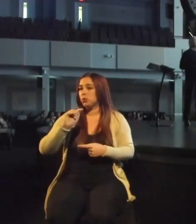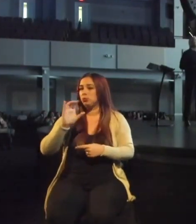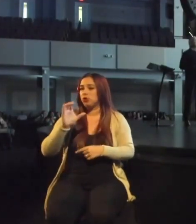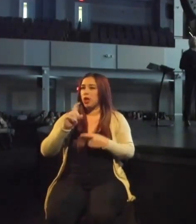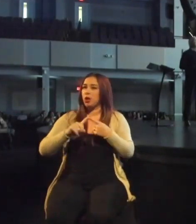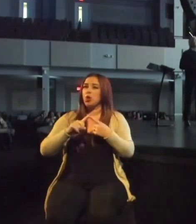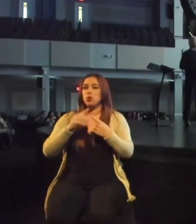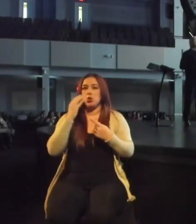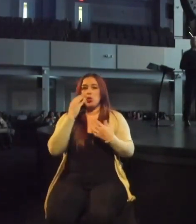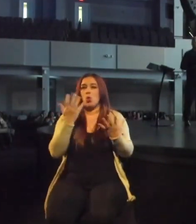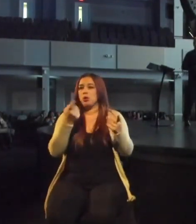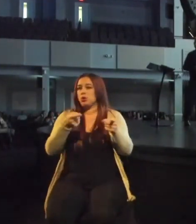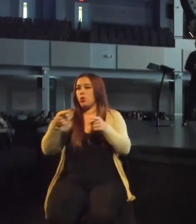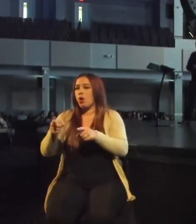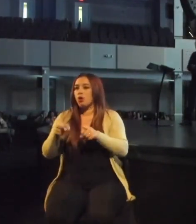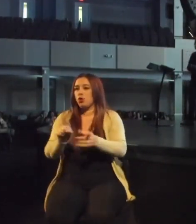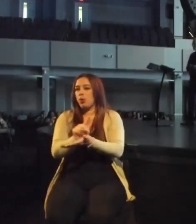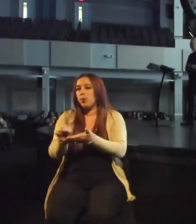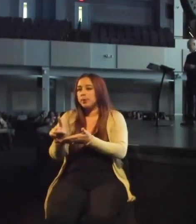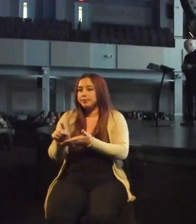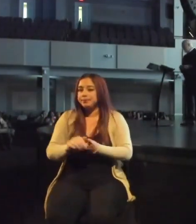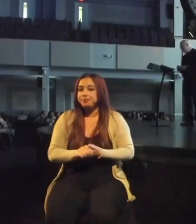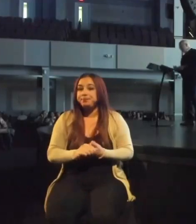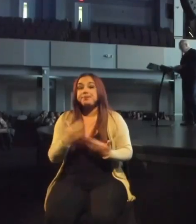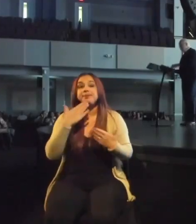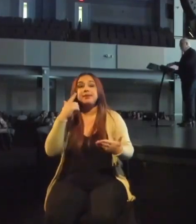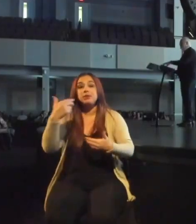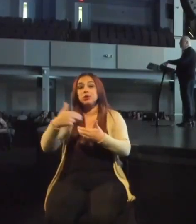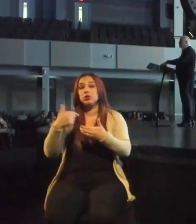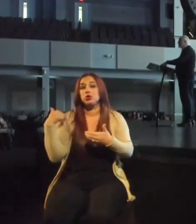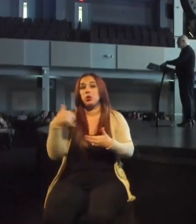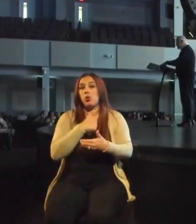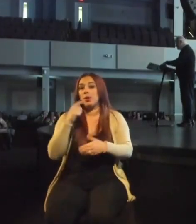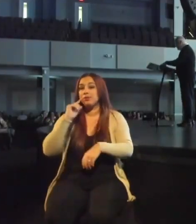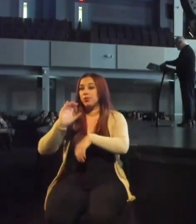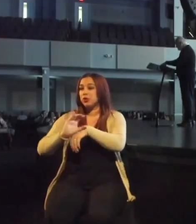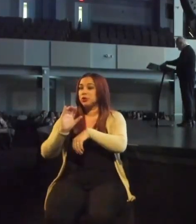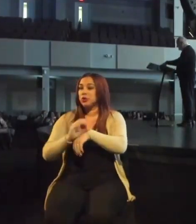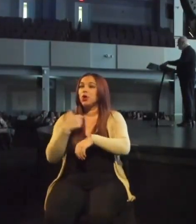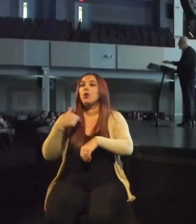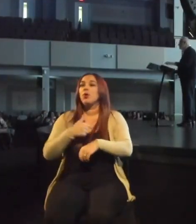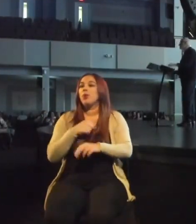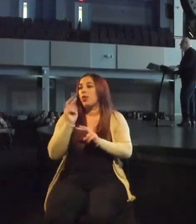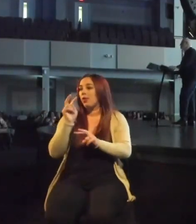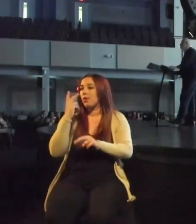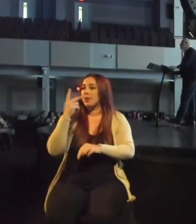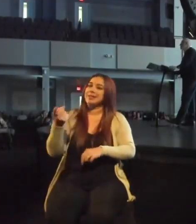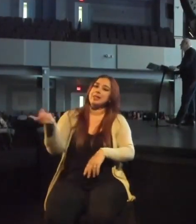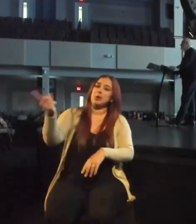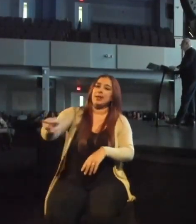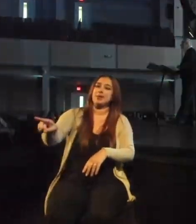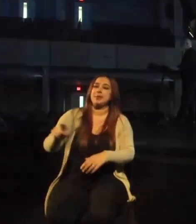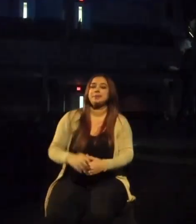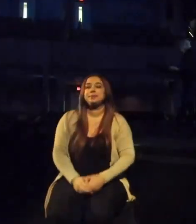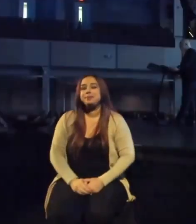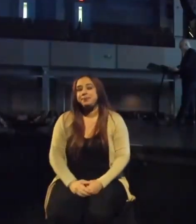to stay in touch with us throughout the week. Thanks for joining us for church. We can't wait to see you again next